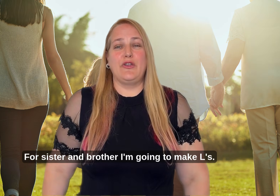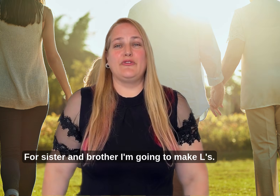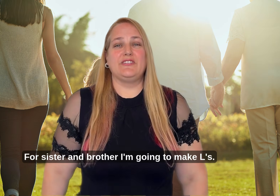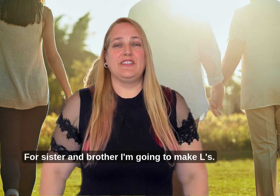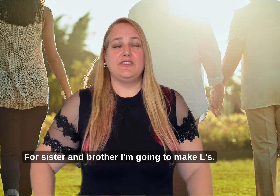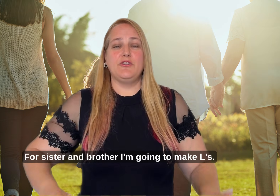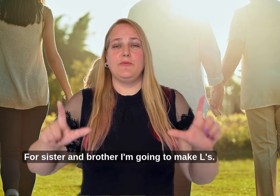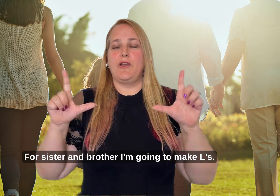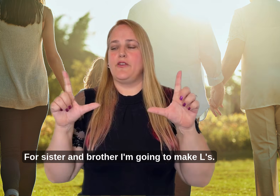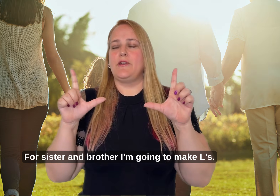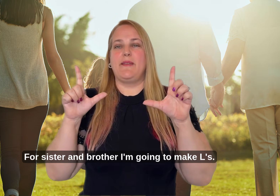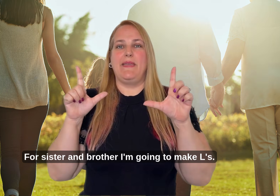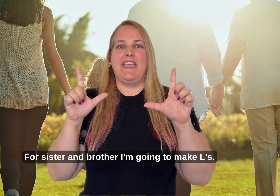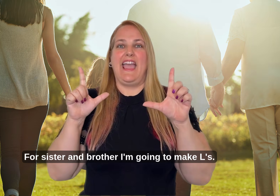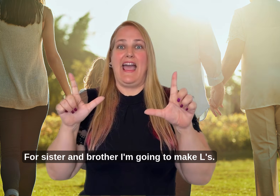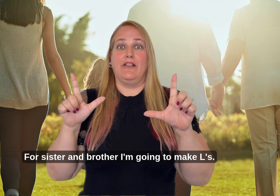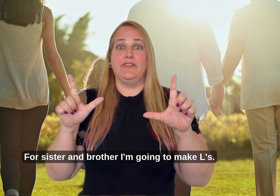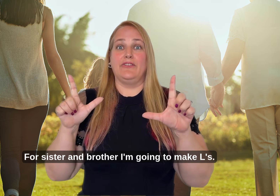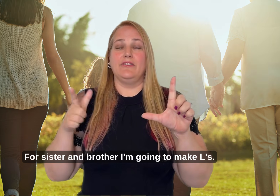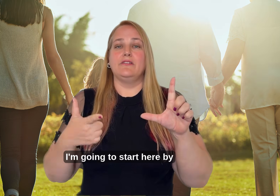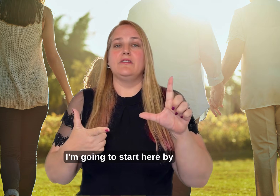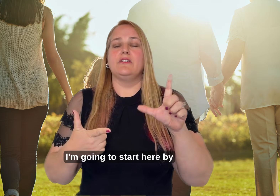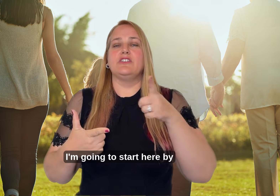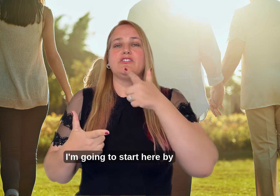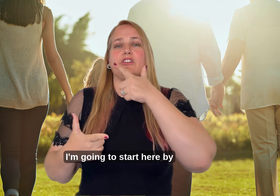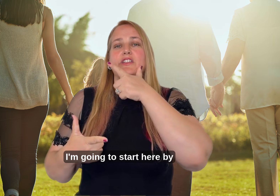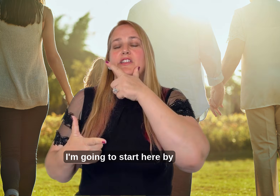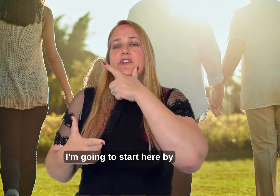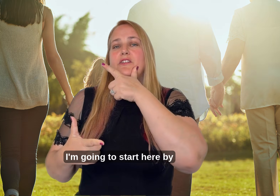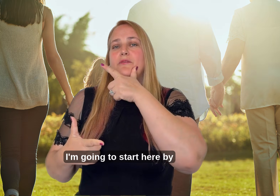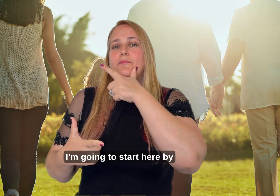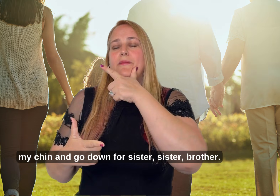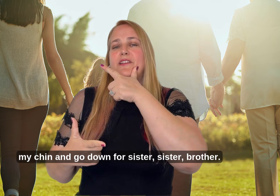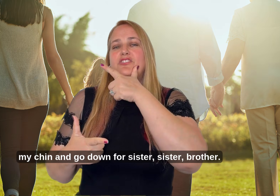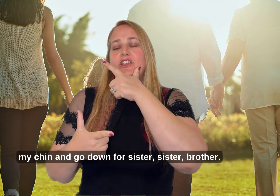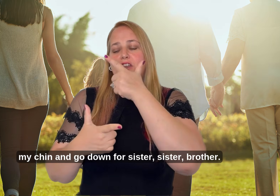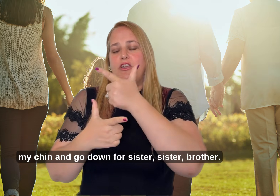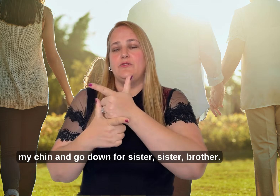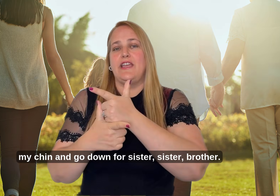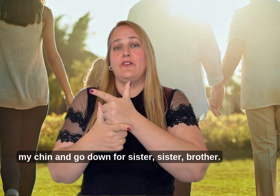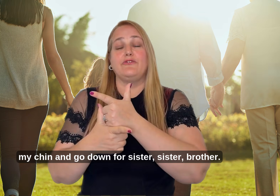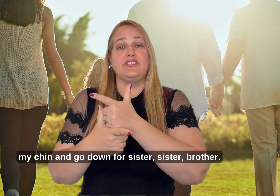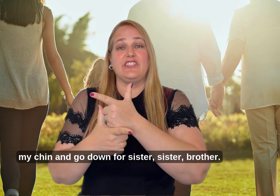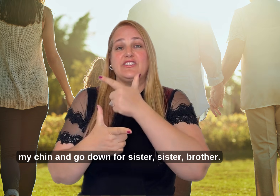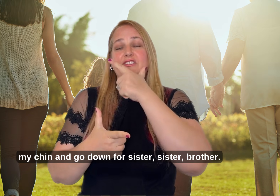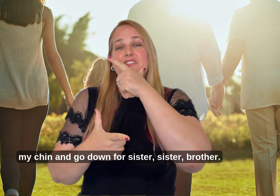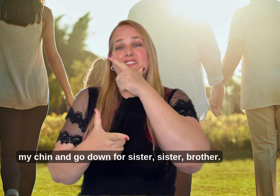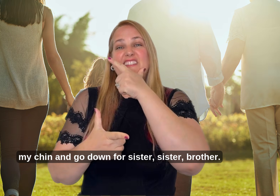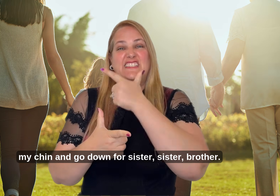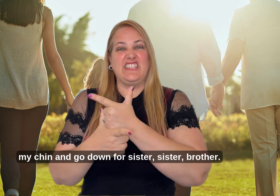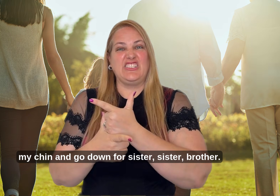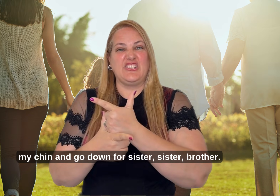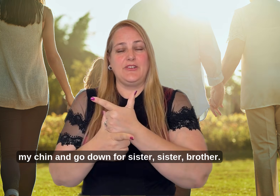For sister and brother, I'm going to make L's. I'm going to start here by my chin and go down for sister, sister,